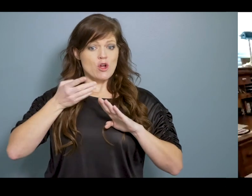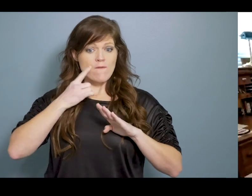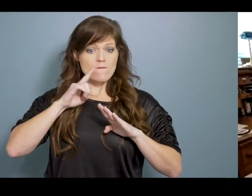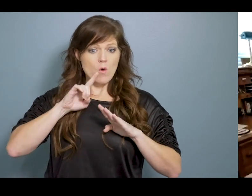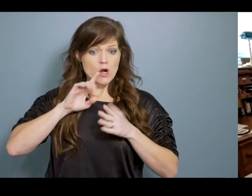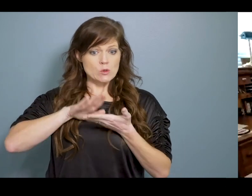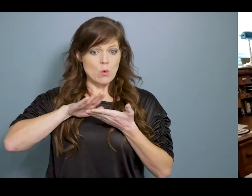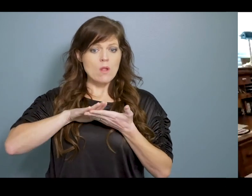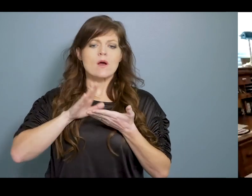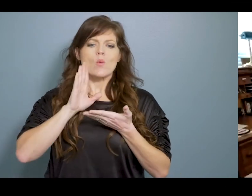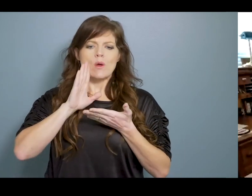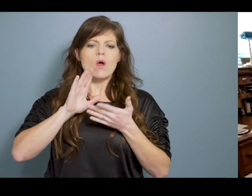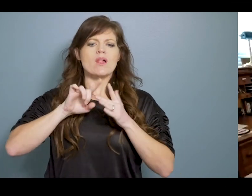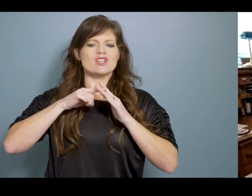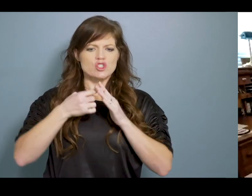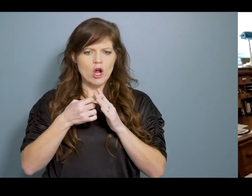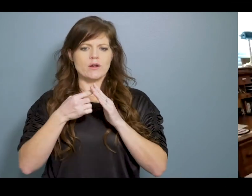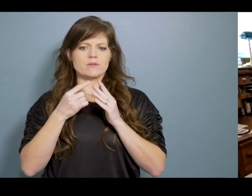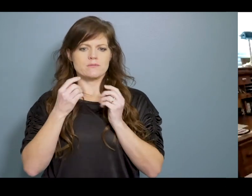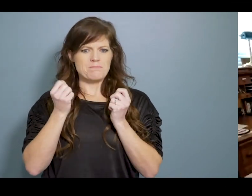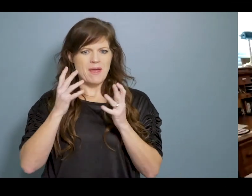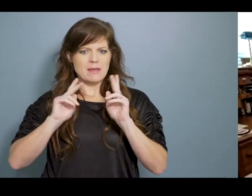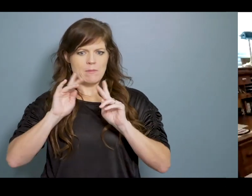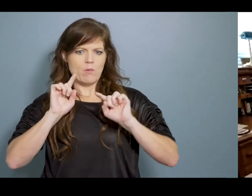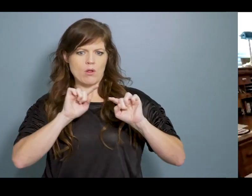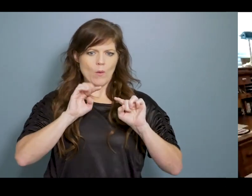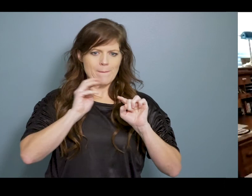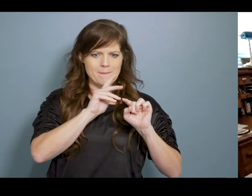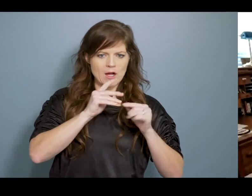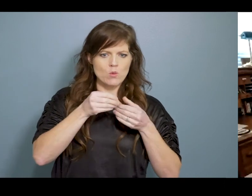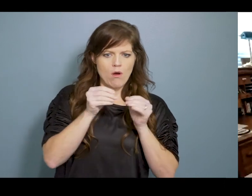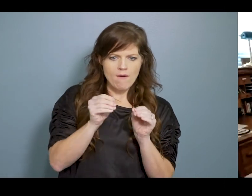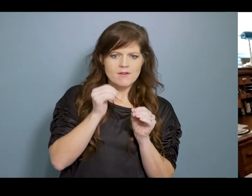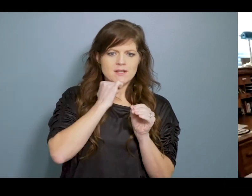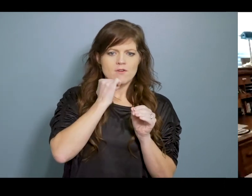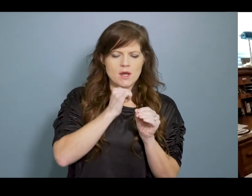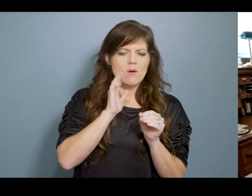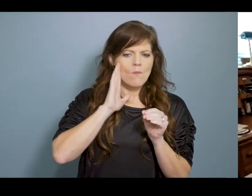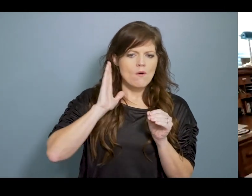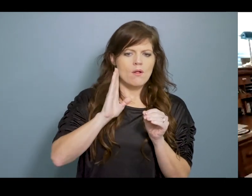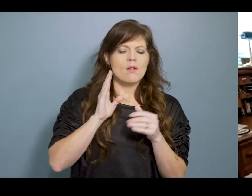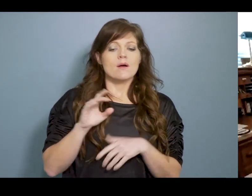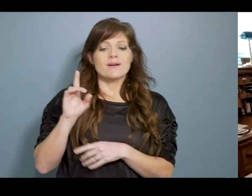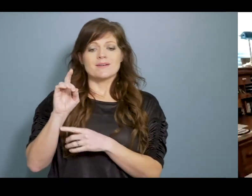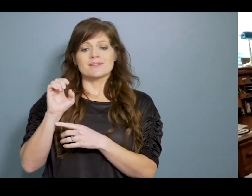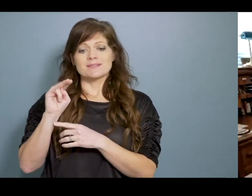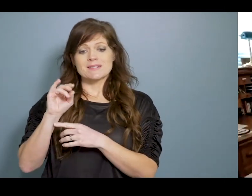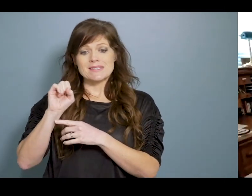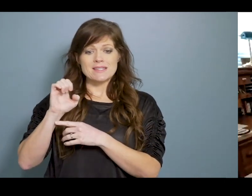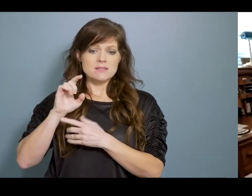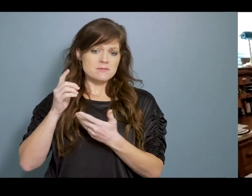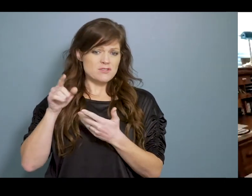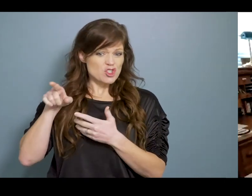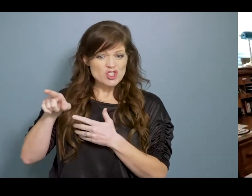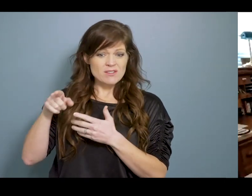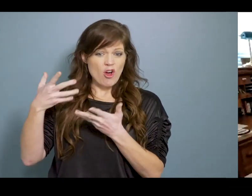start phasing back in. And I know that Denise has had conversations with the instructional units about looking at June, and